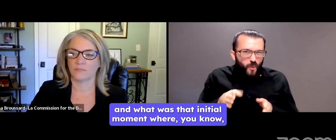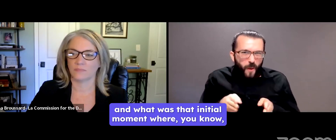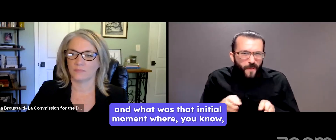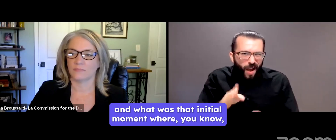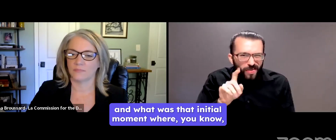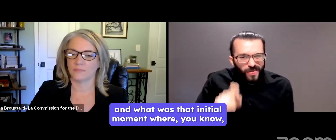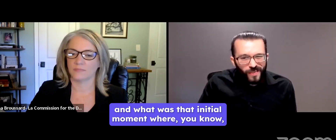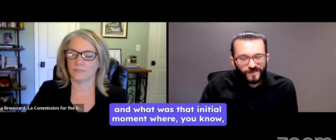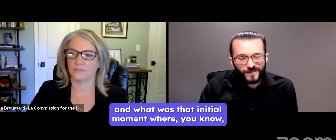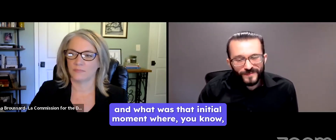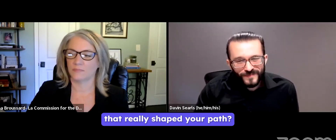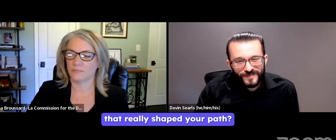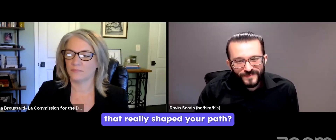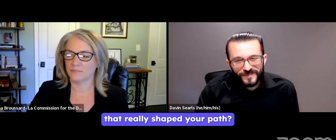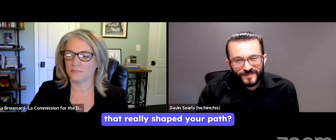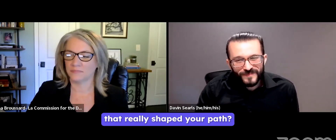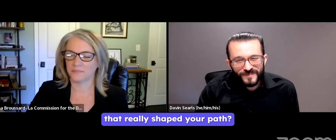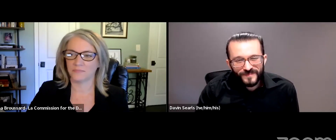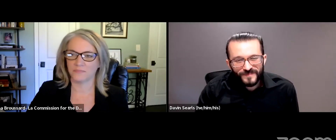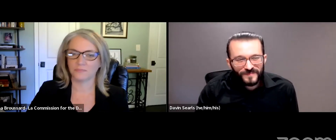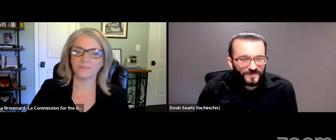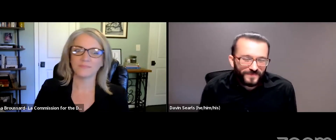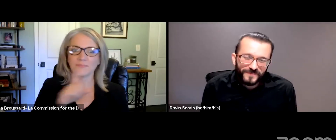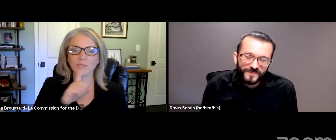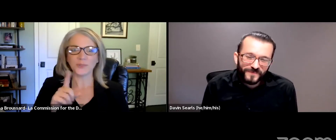where, that really shaped your path?